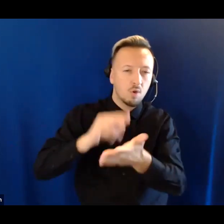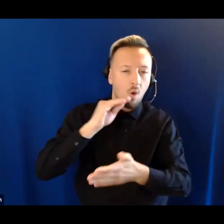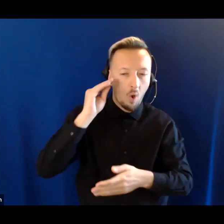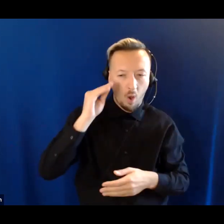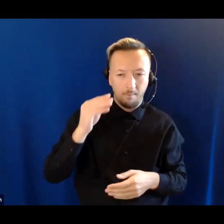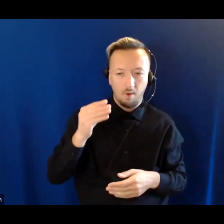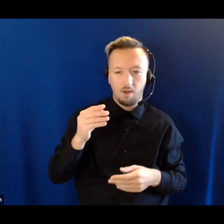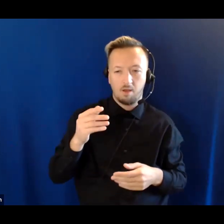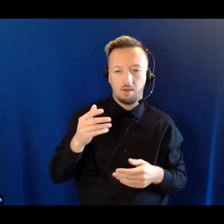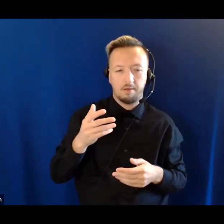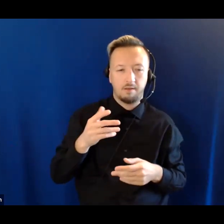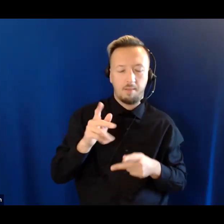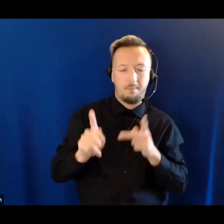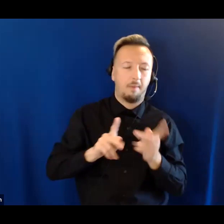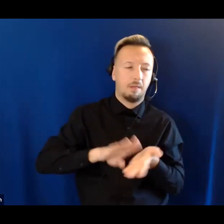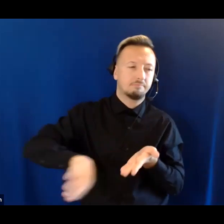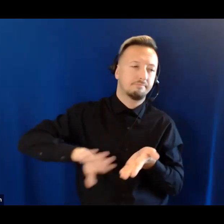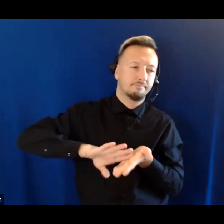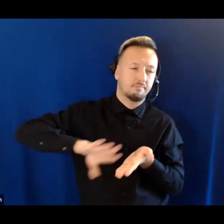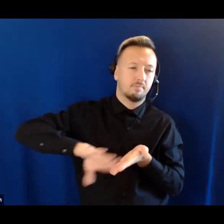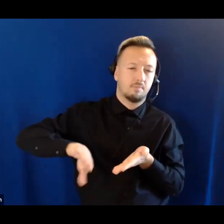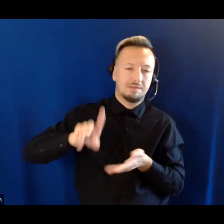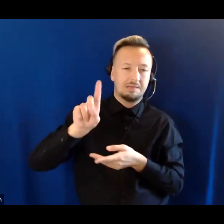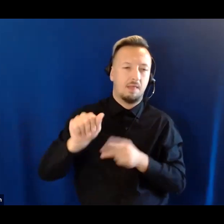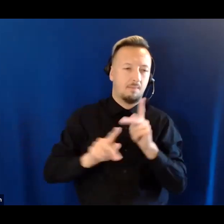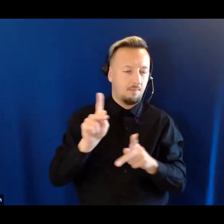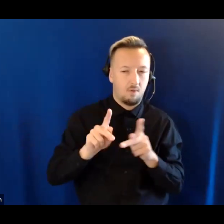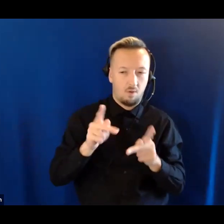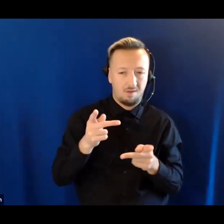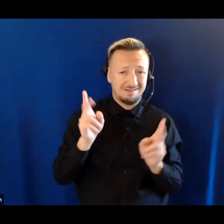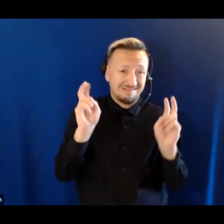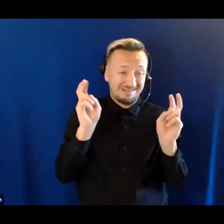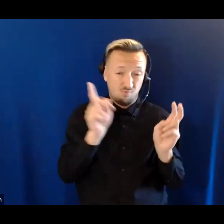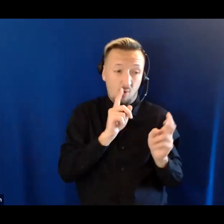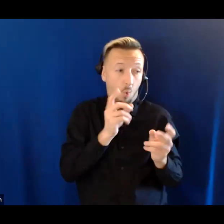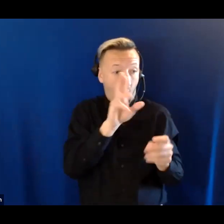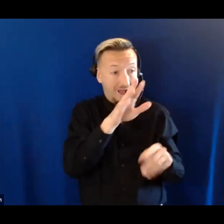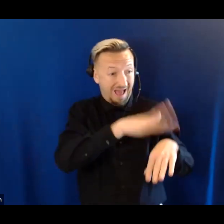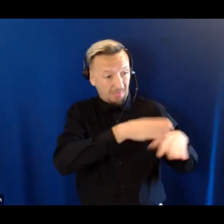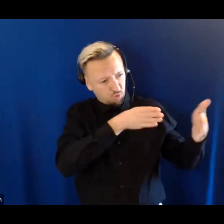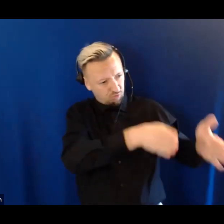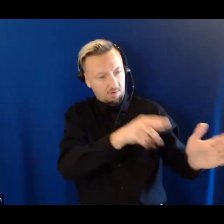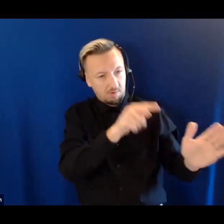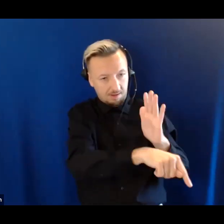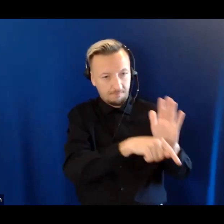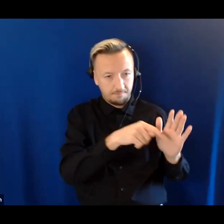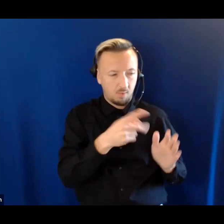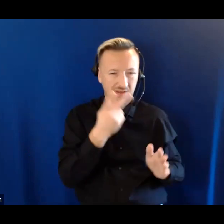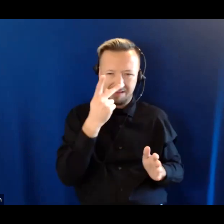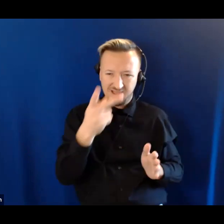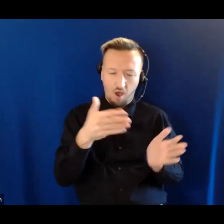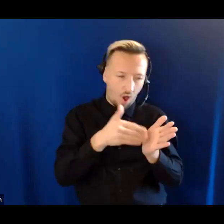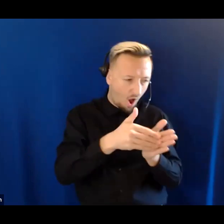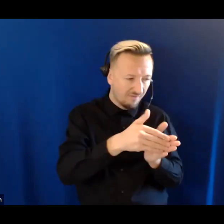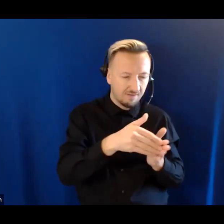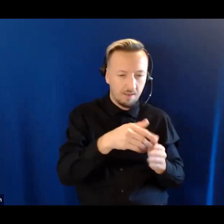to provide community care, or is they're literally killing people on the streets, right? We routinely see Black people be murdered,